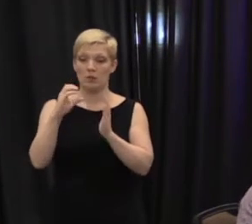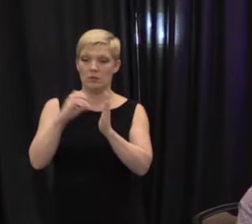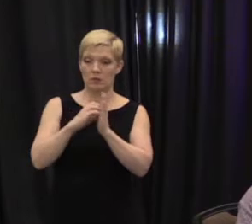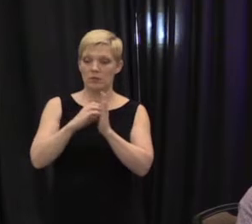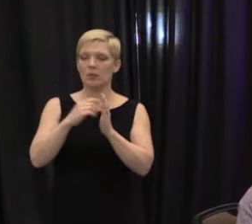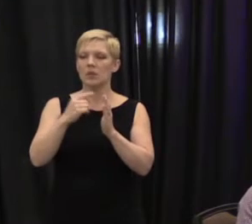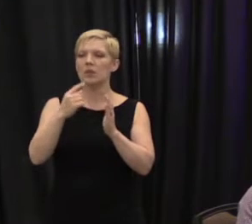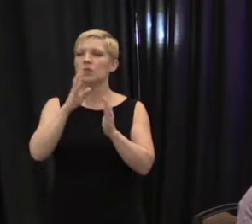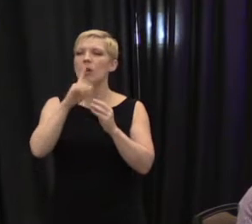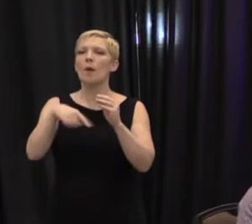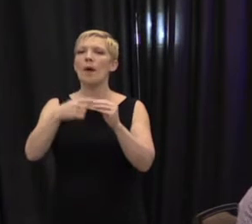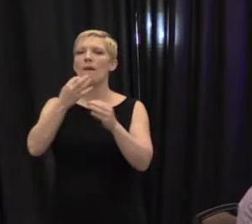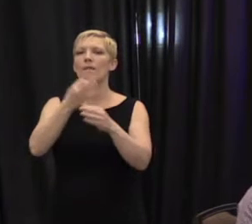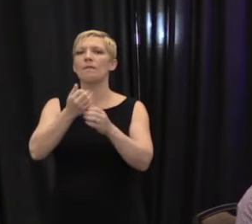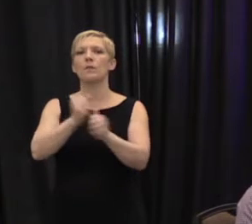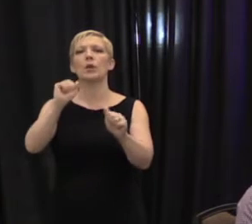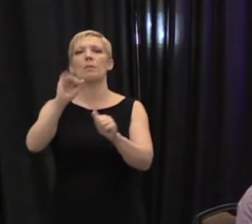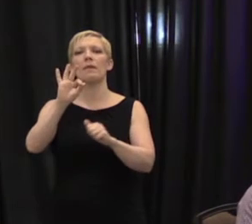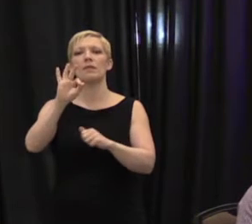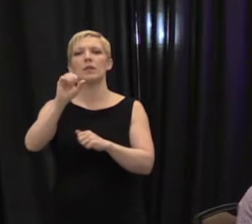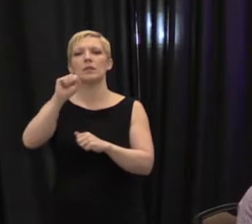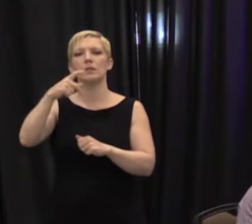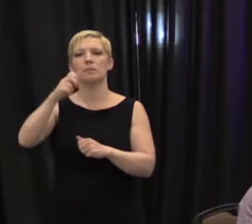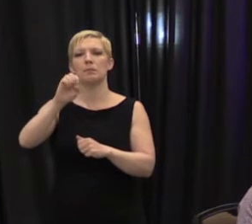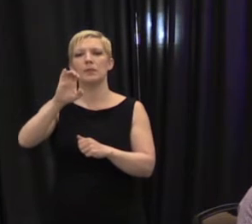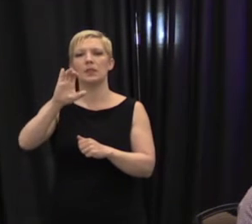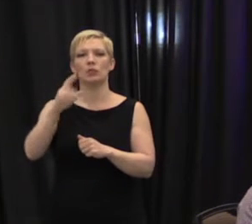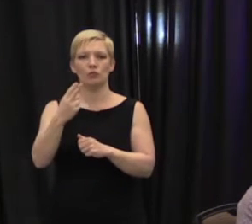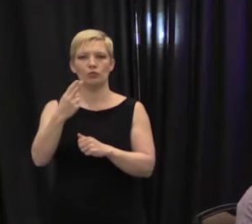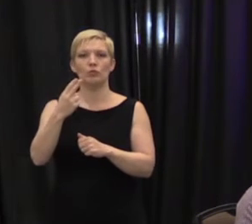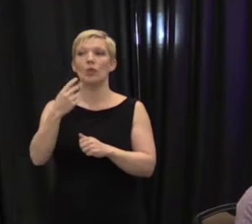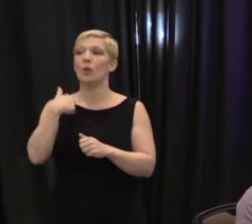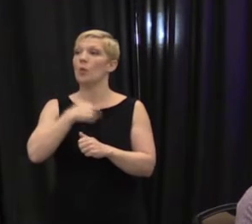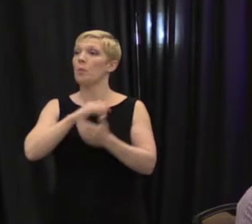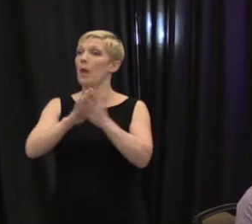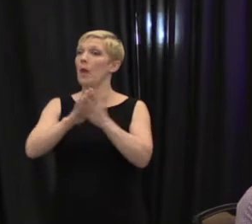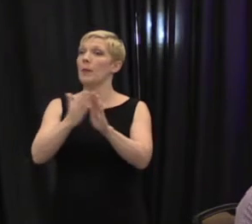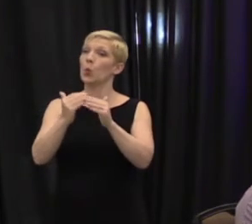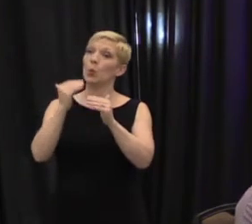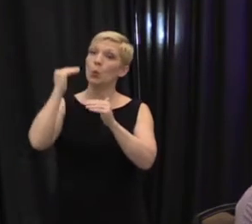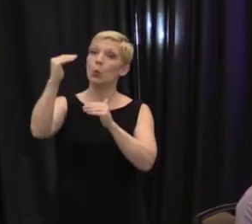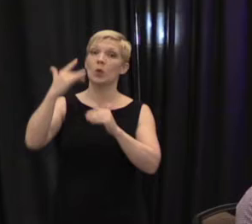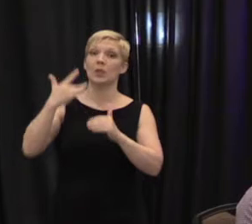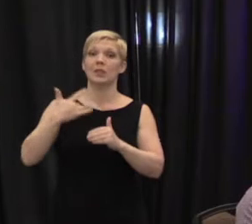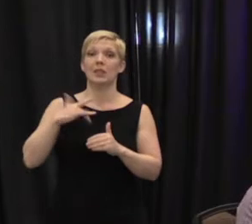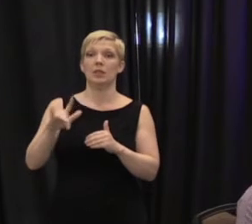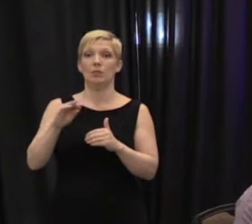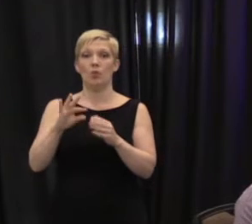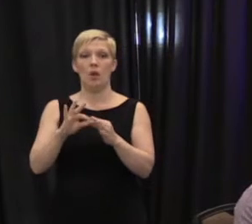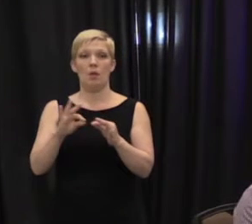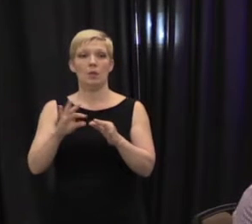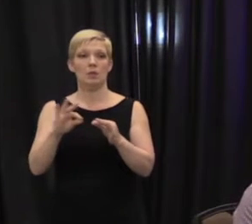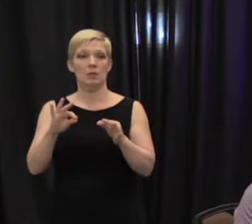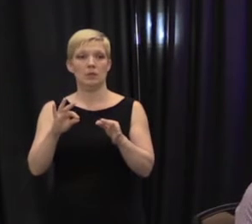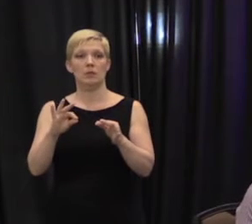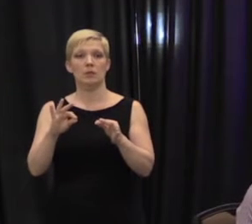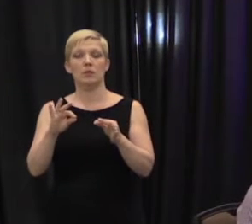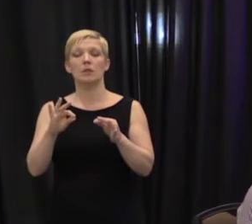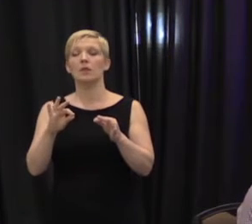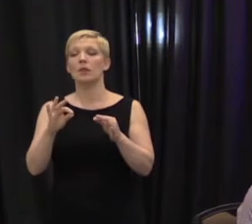about freedom of speech and how we're becoming too sensitive to comments and